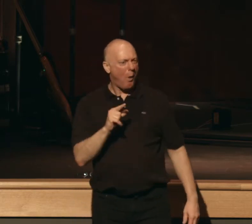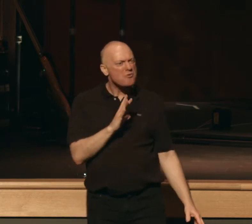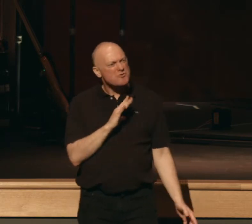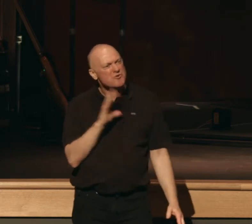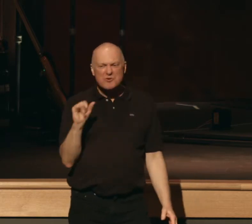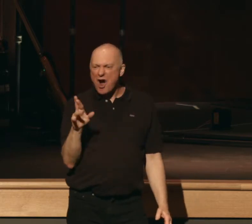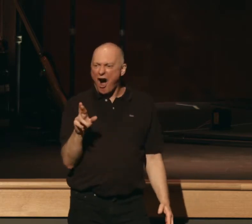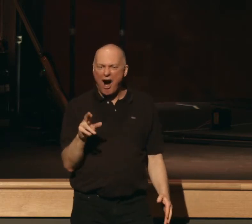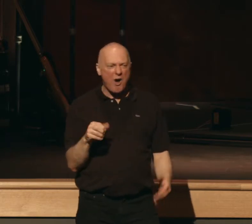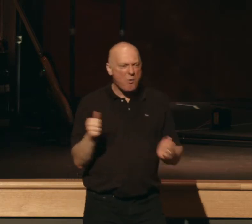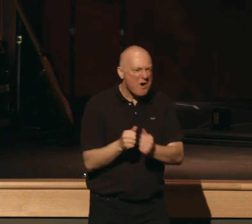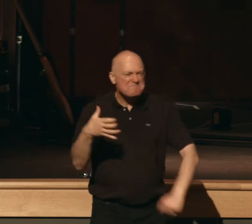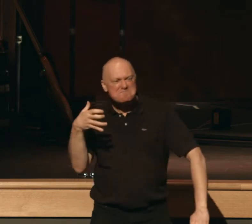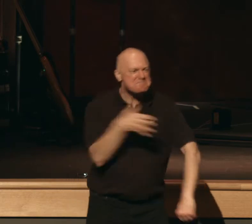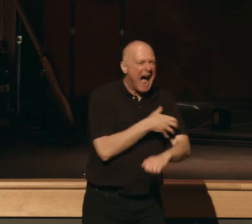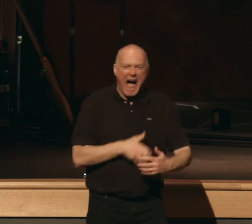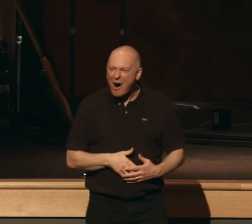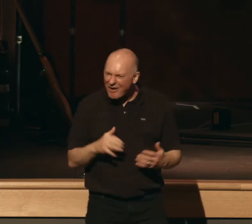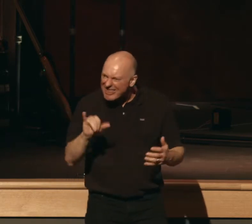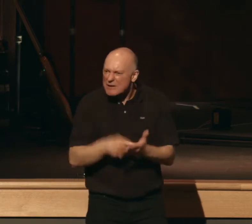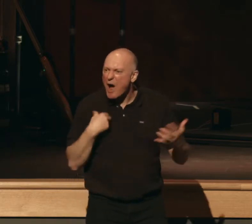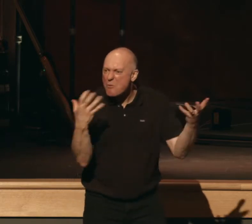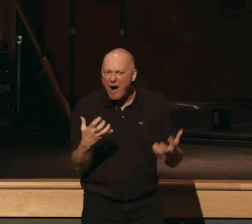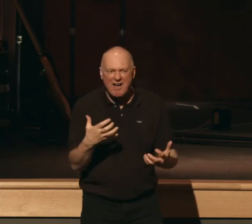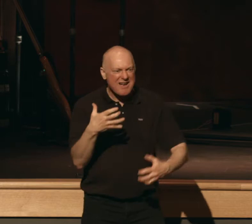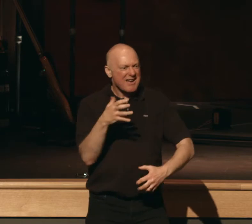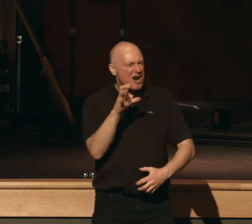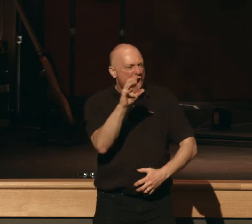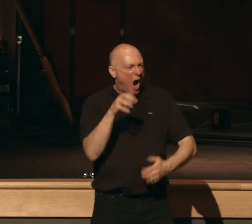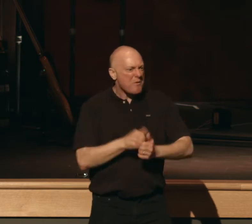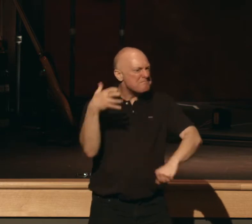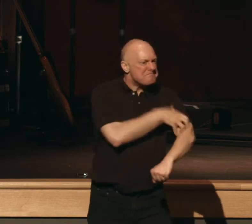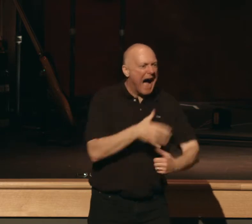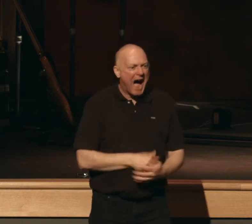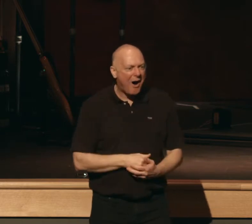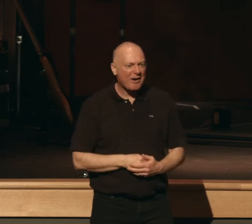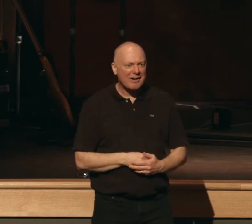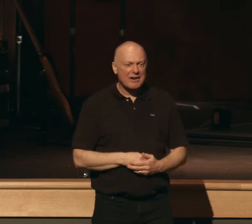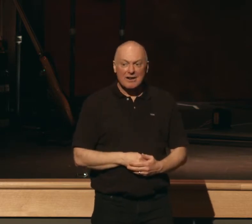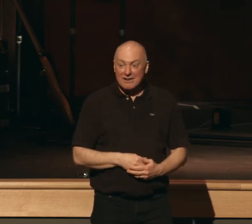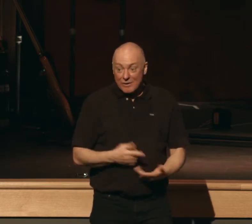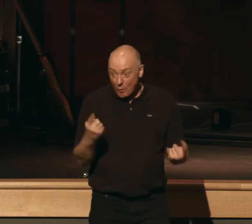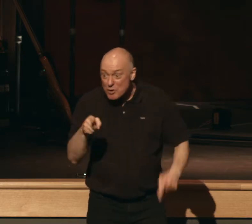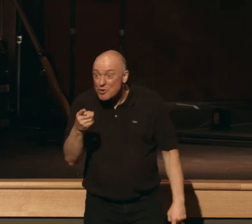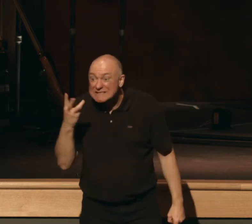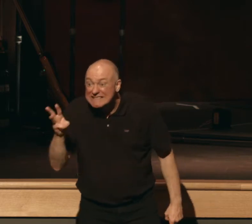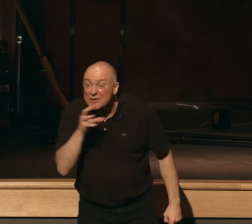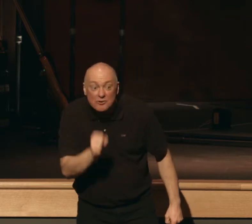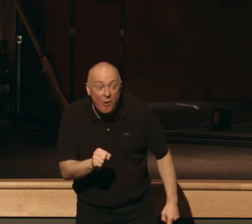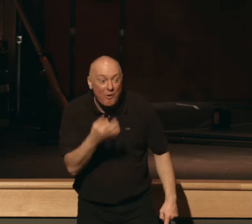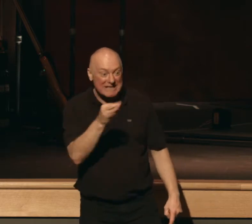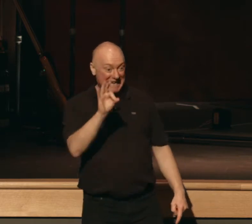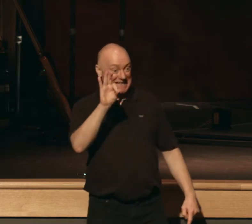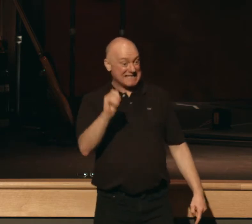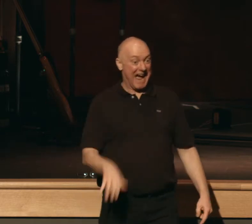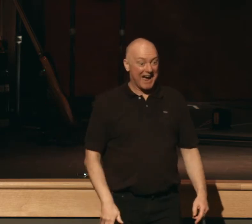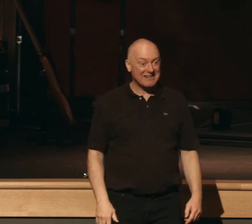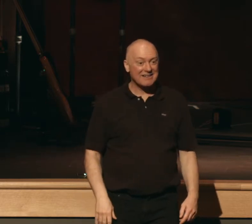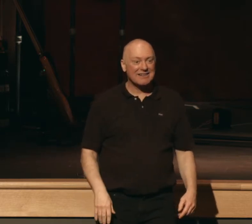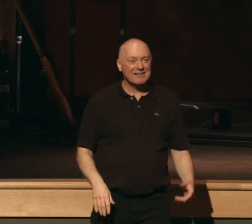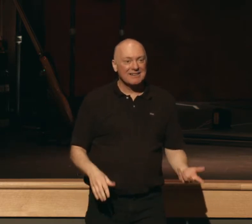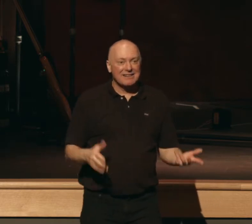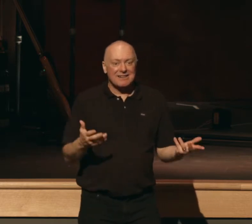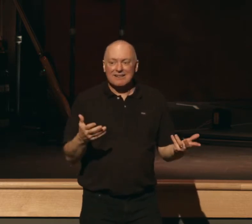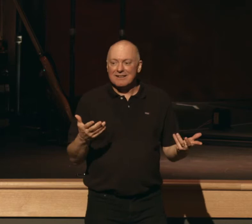wanted a car that had some power. That's what I wanted. I wanted a car that had some power. And so if you're 16 years old and it's 1990 and you don't have a lot of